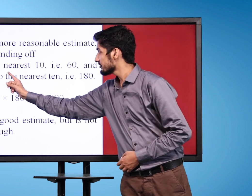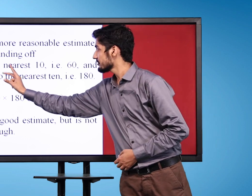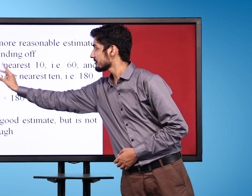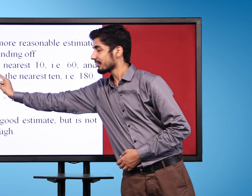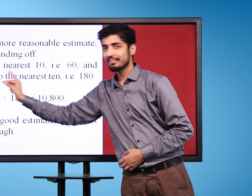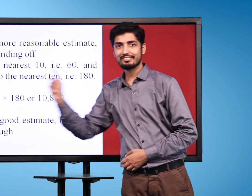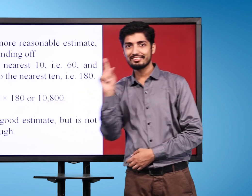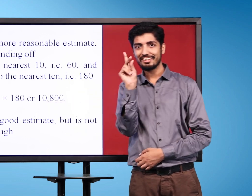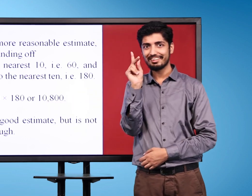180.